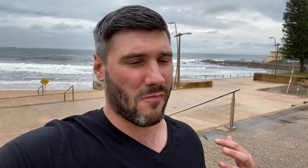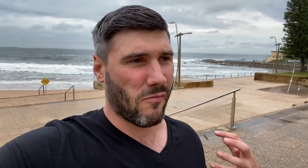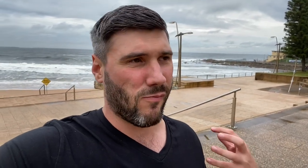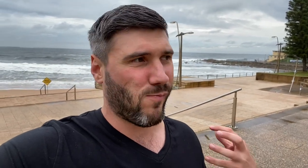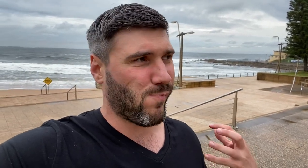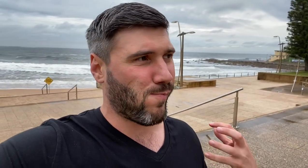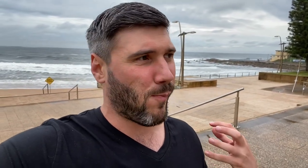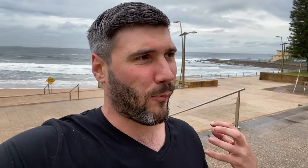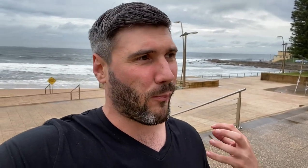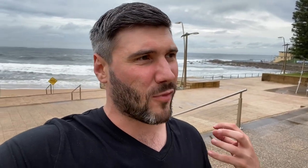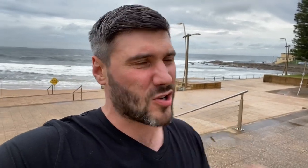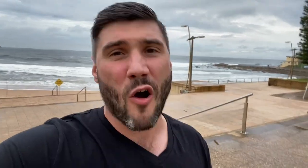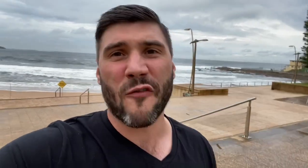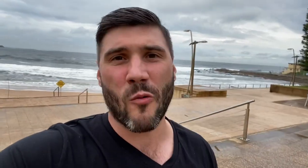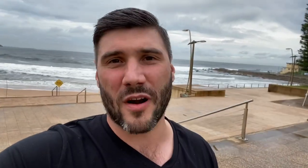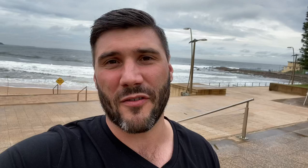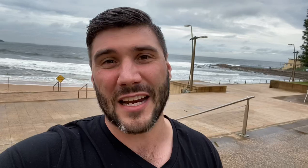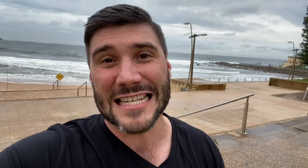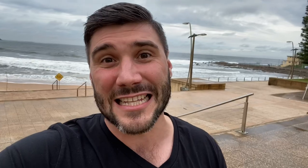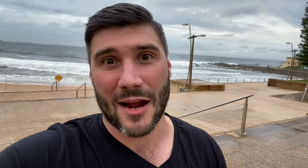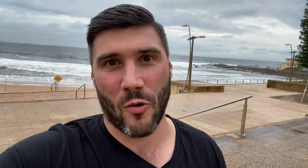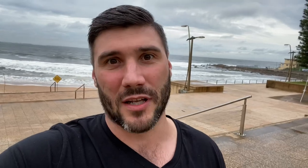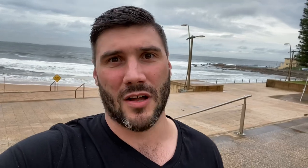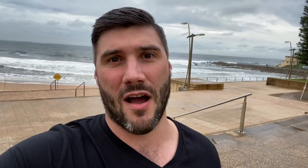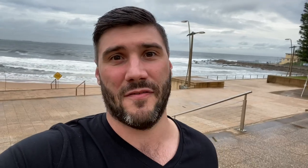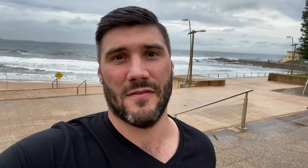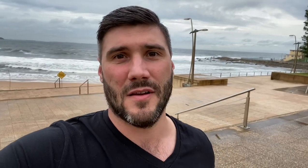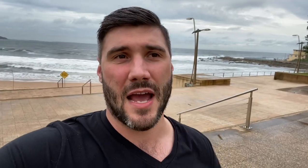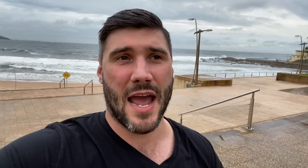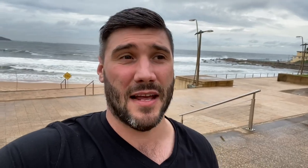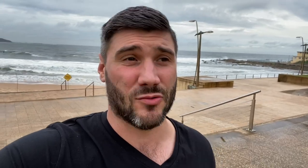just go for whatever it is that they want in